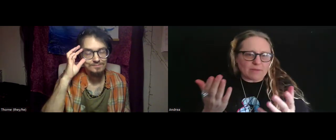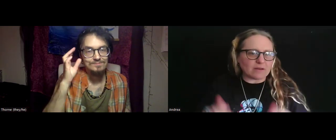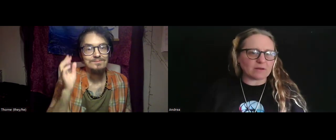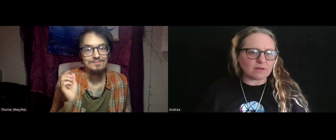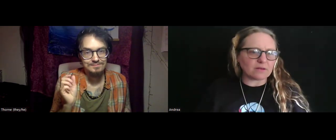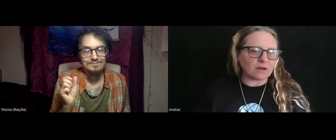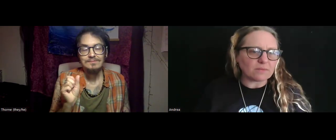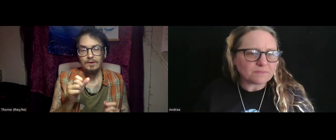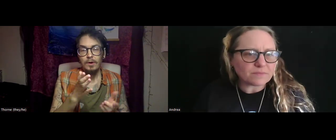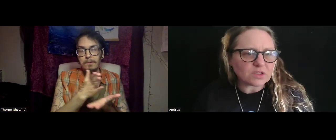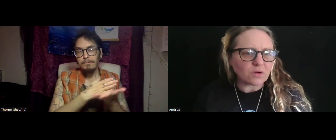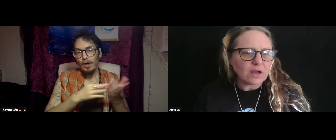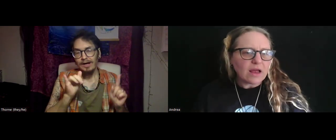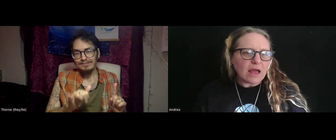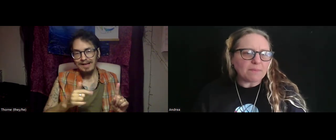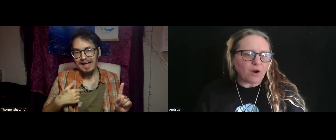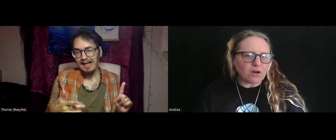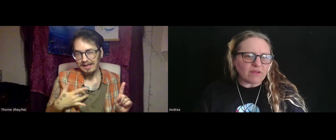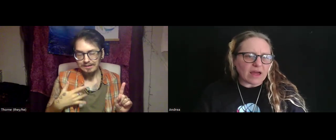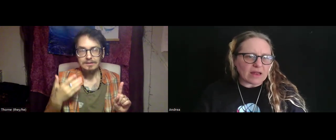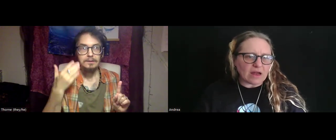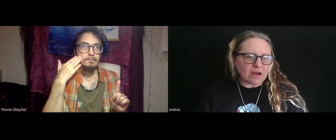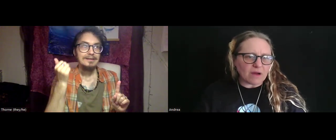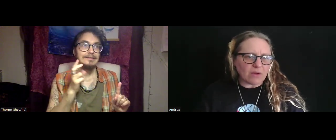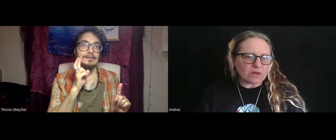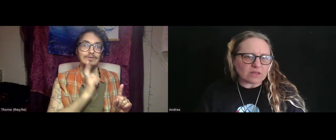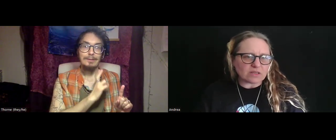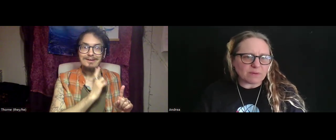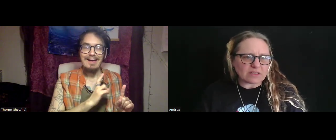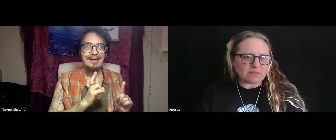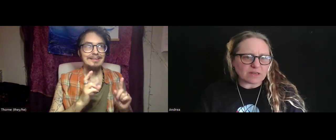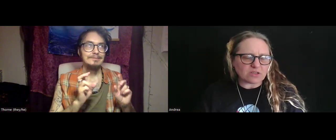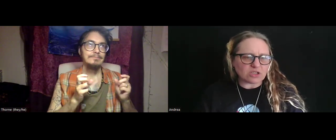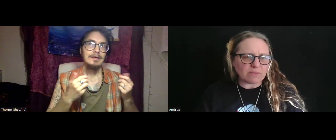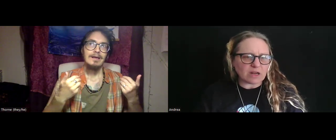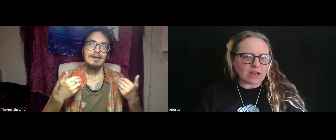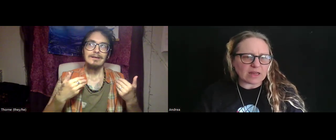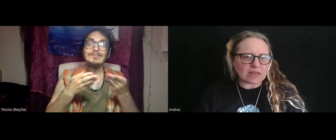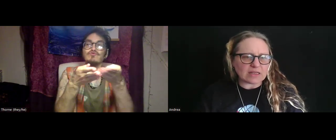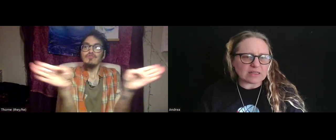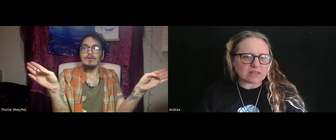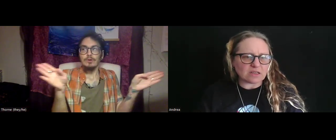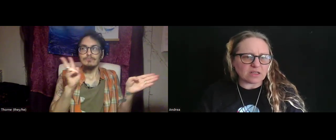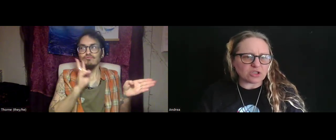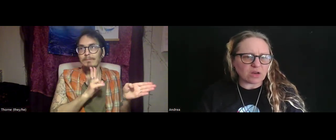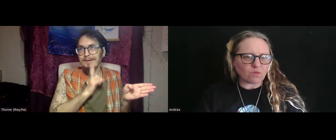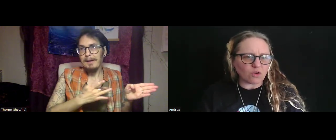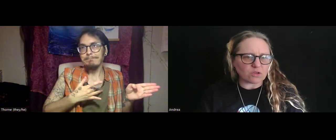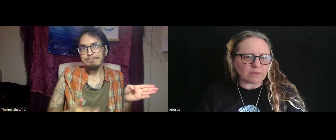mean, you know, so and part of that I would suspect is because Gemini is in general,